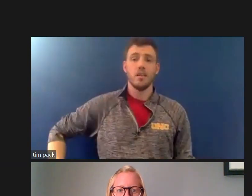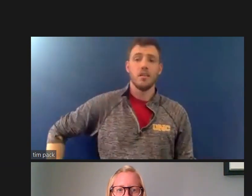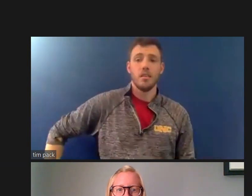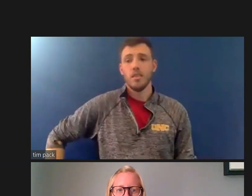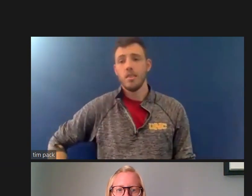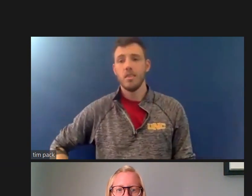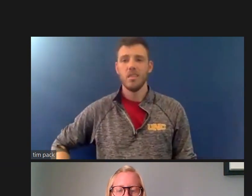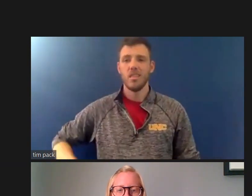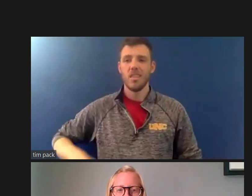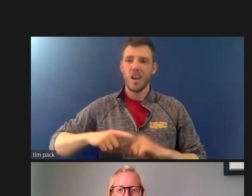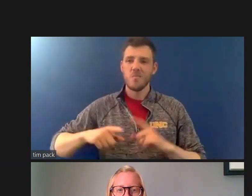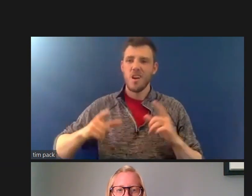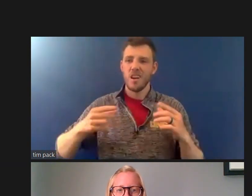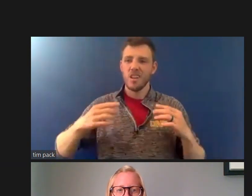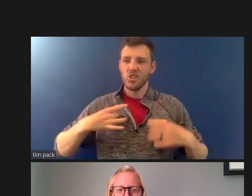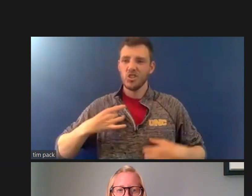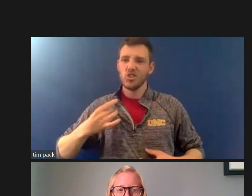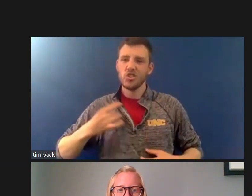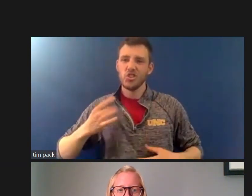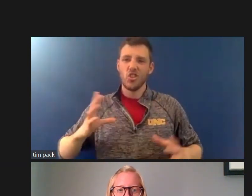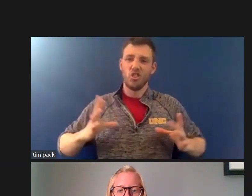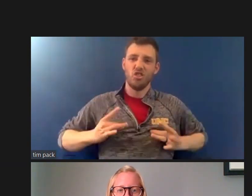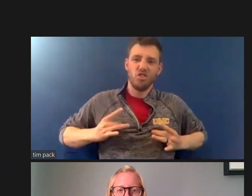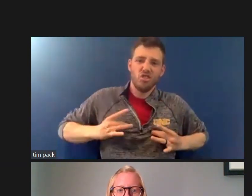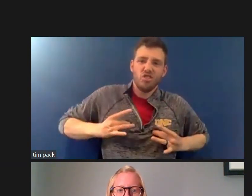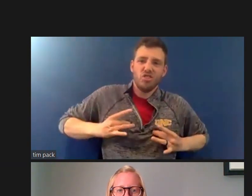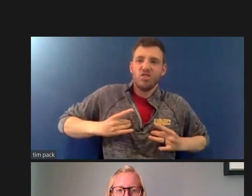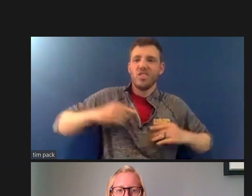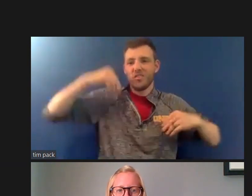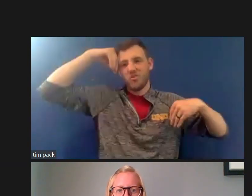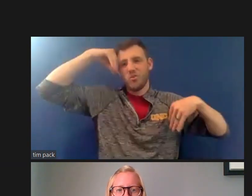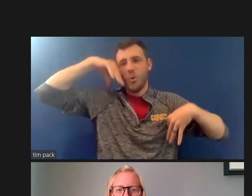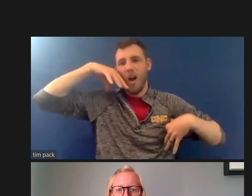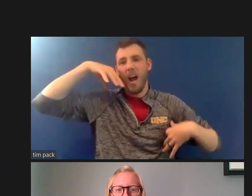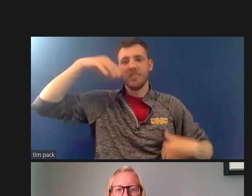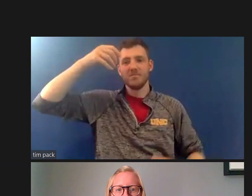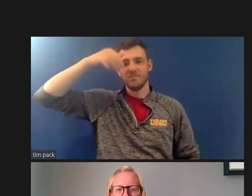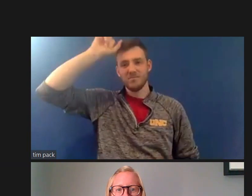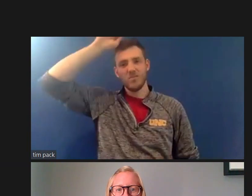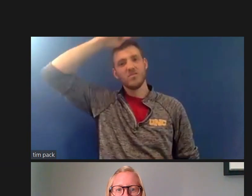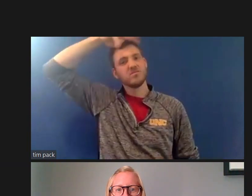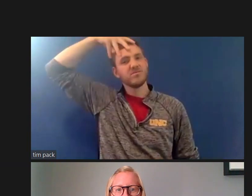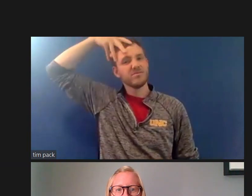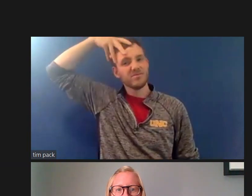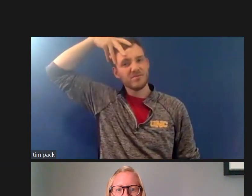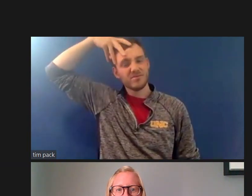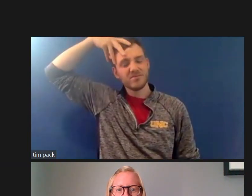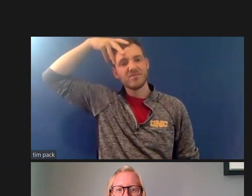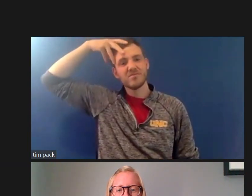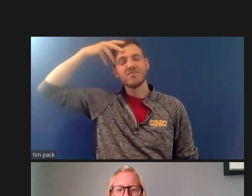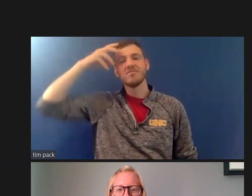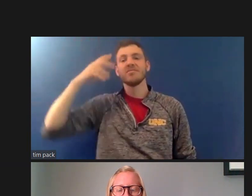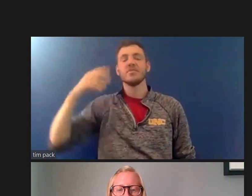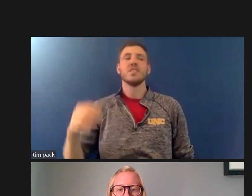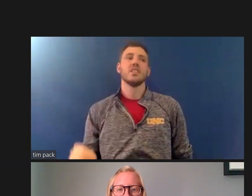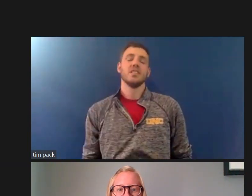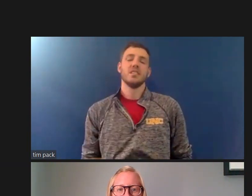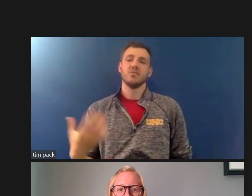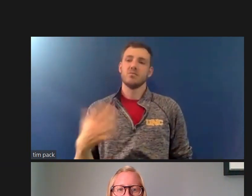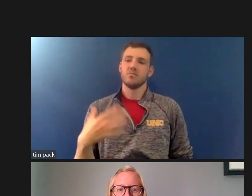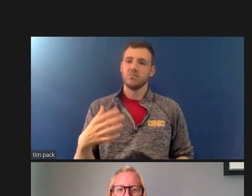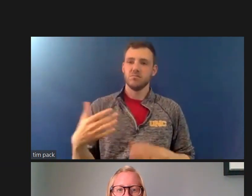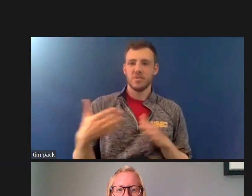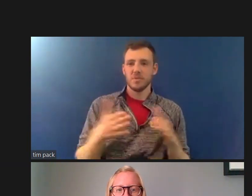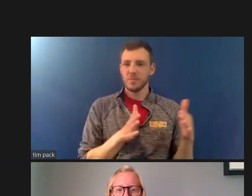and his hair was plastered to his forehead. All around him, the long scar smashed into the jungle was a bath of heat. He